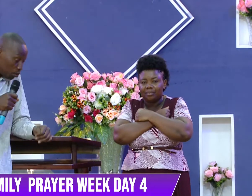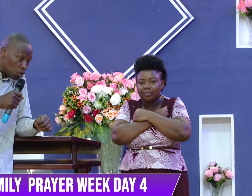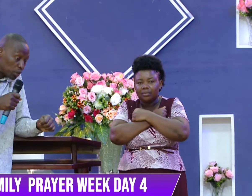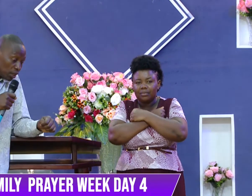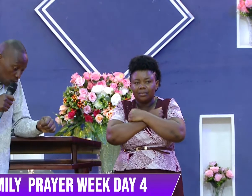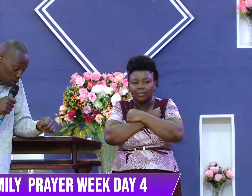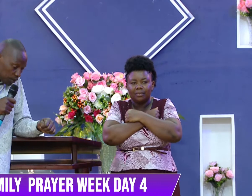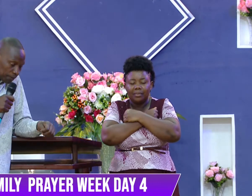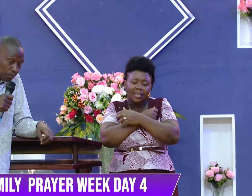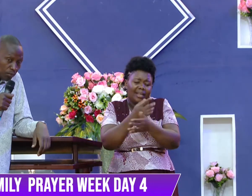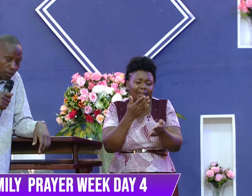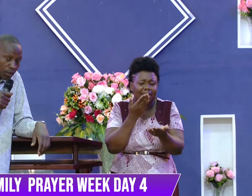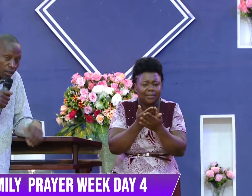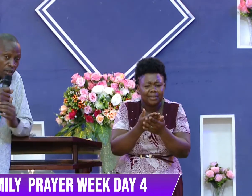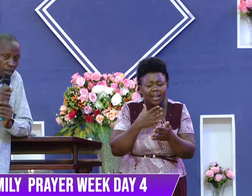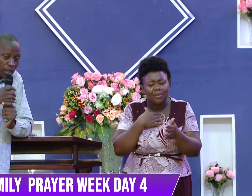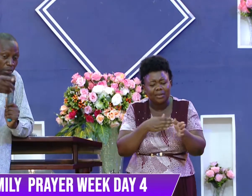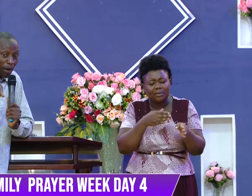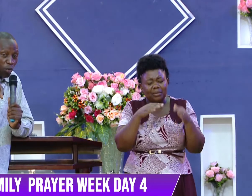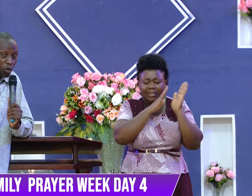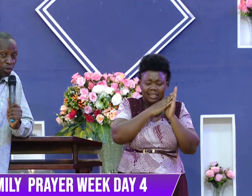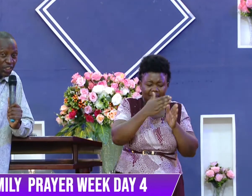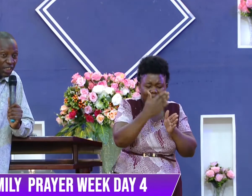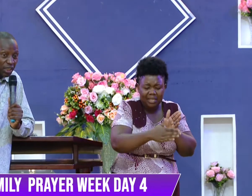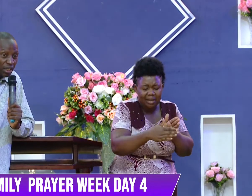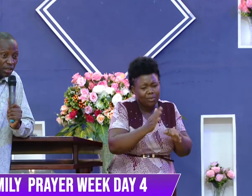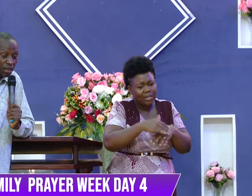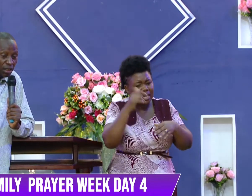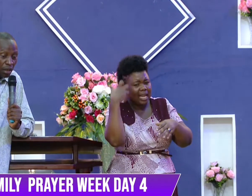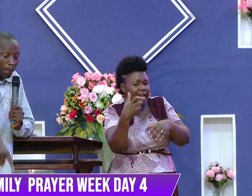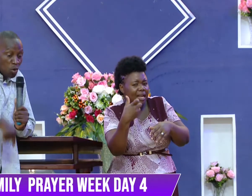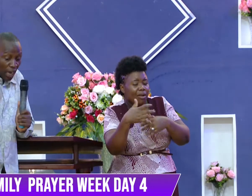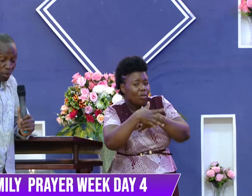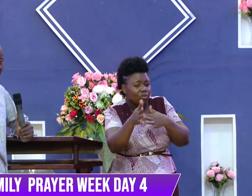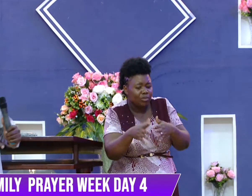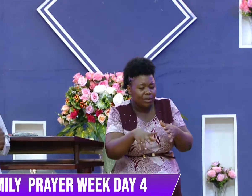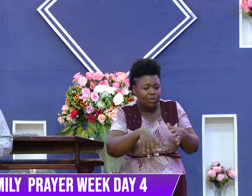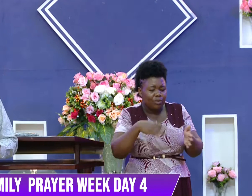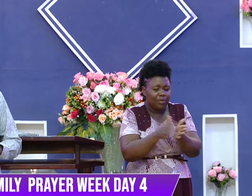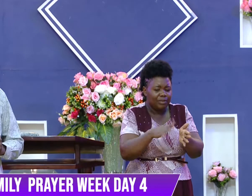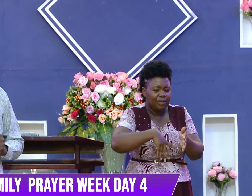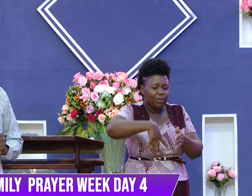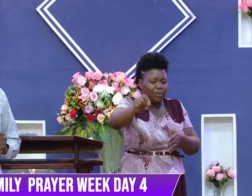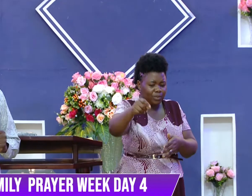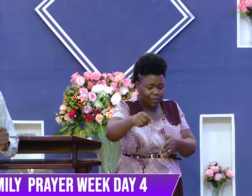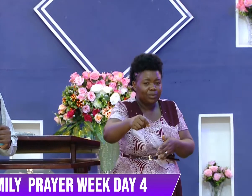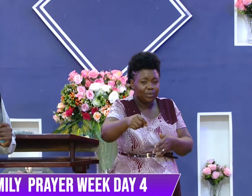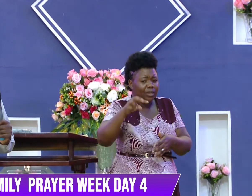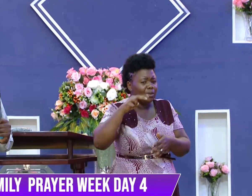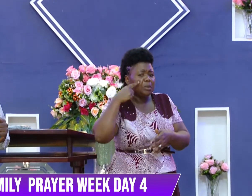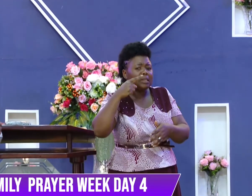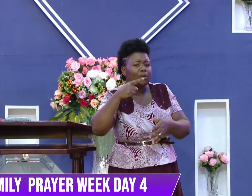love. I told her everything. I wanted to be at the edge. When they strike the door, I just jump